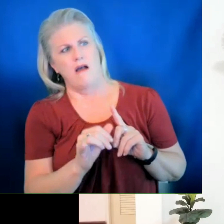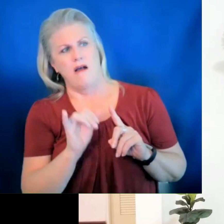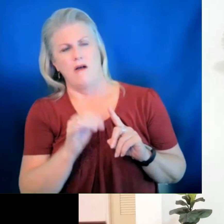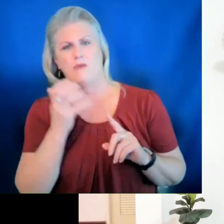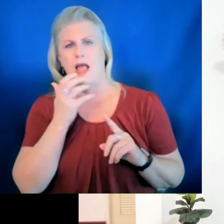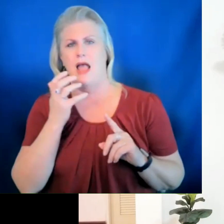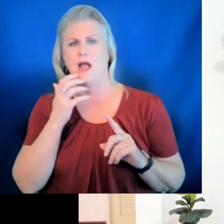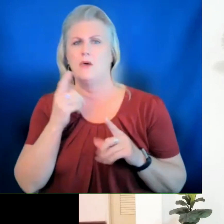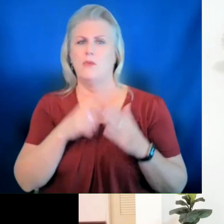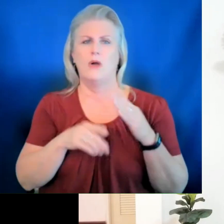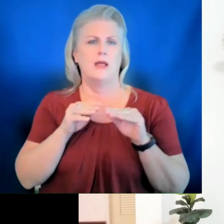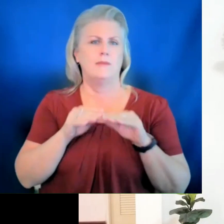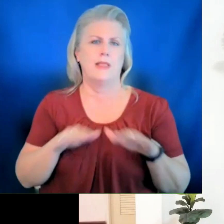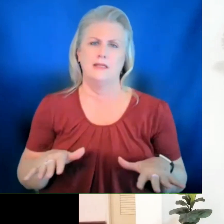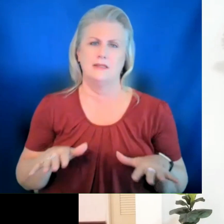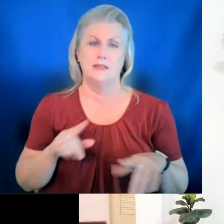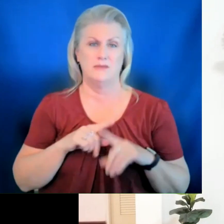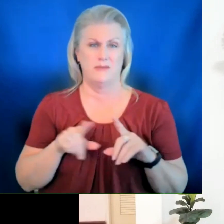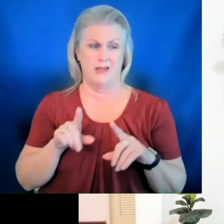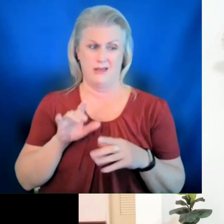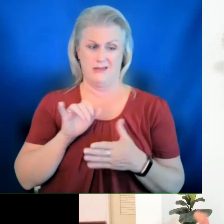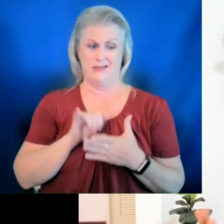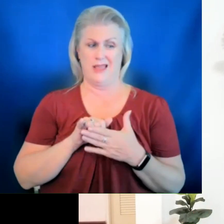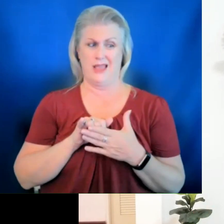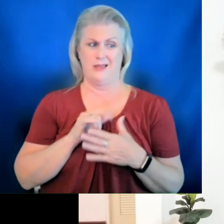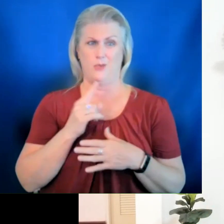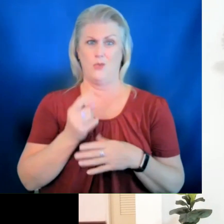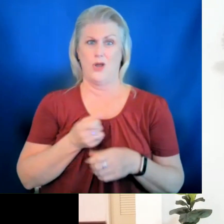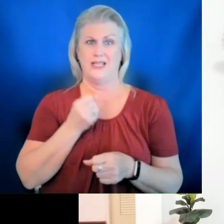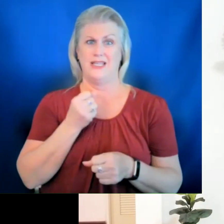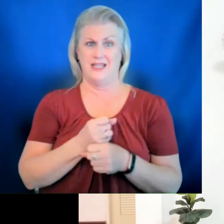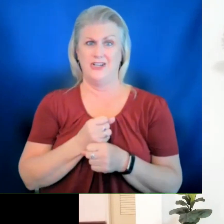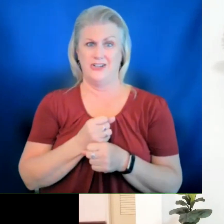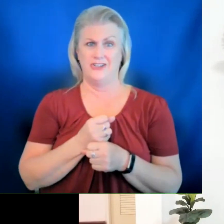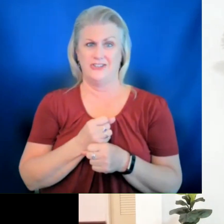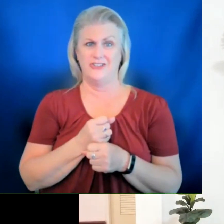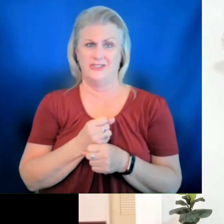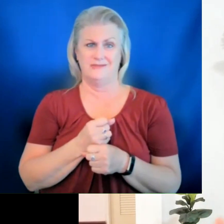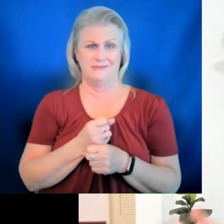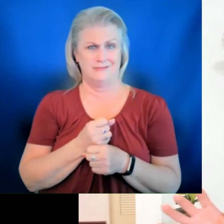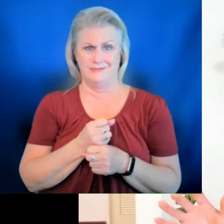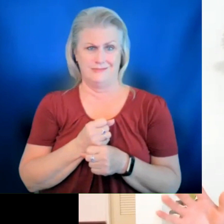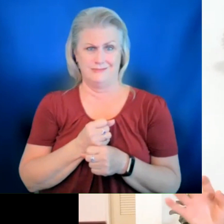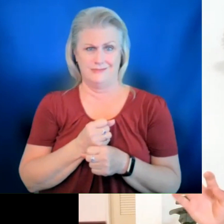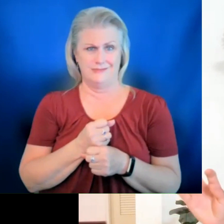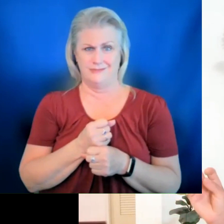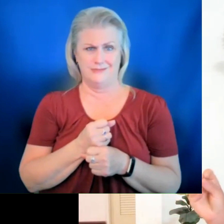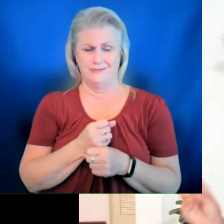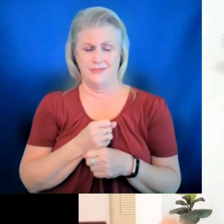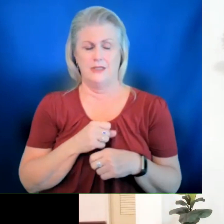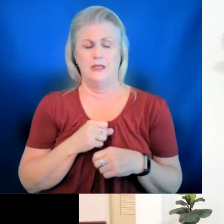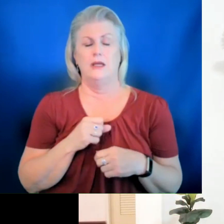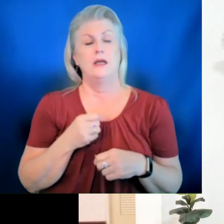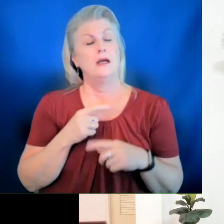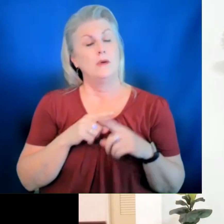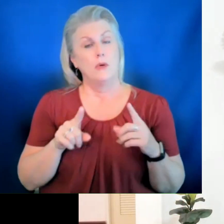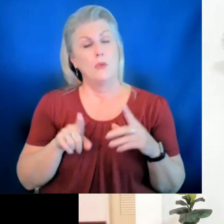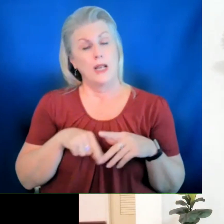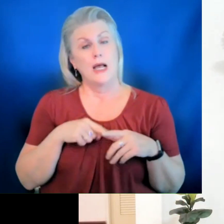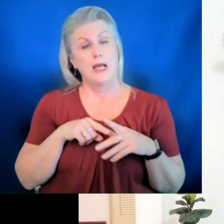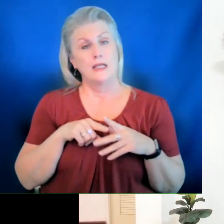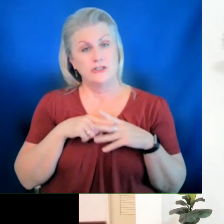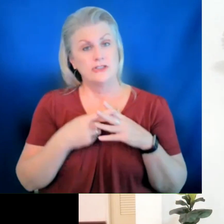the blessings, but it took me over a year to get there. But once I did, I started and I embarked on